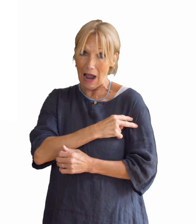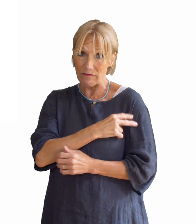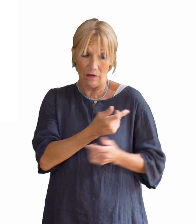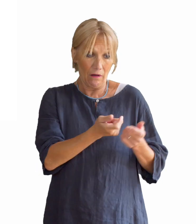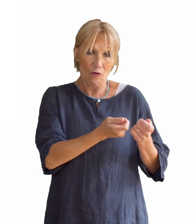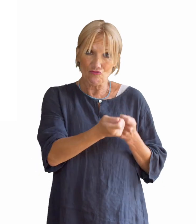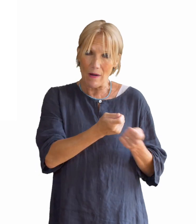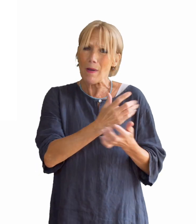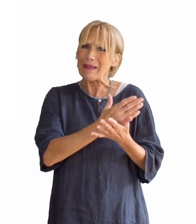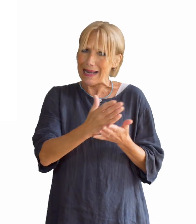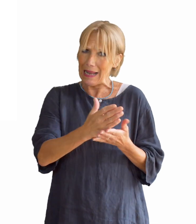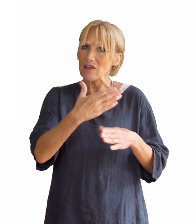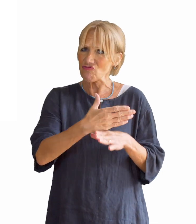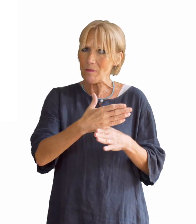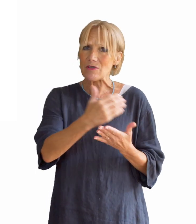job security.